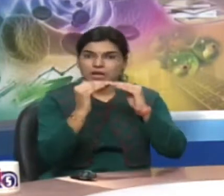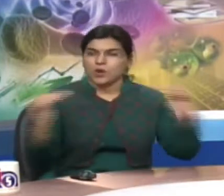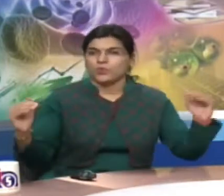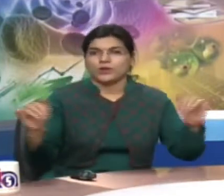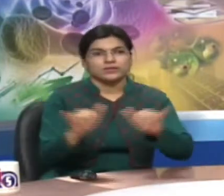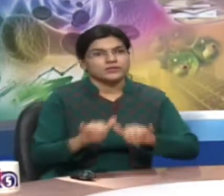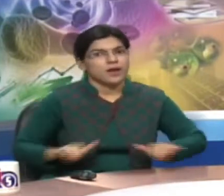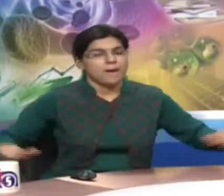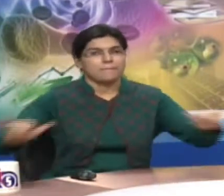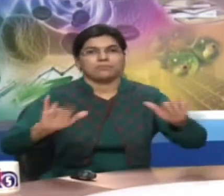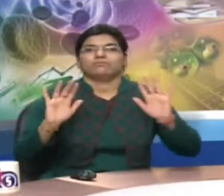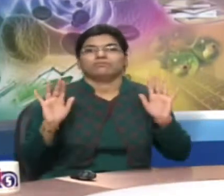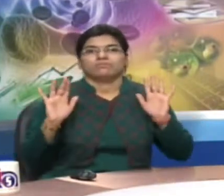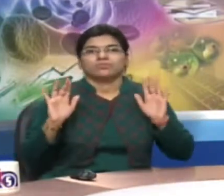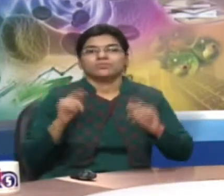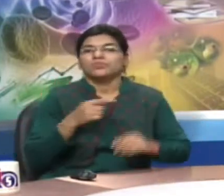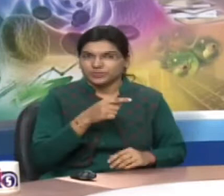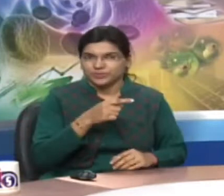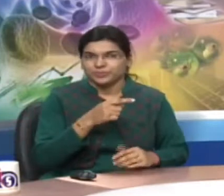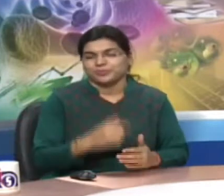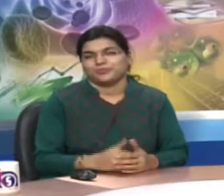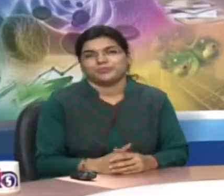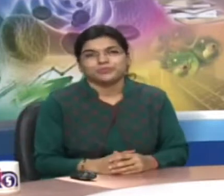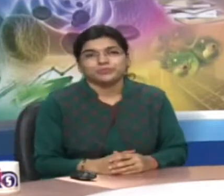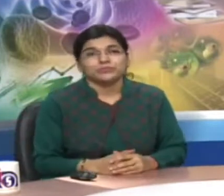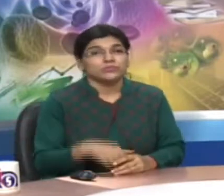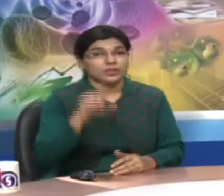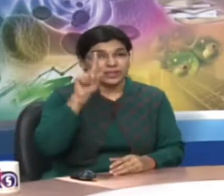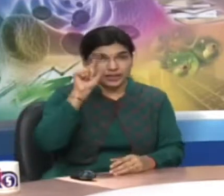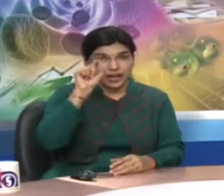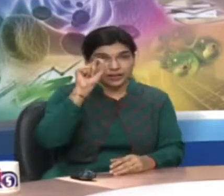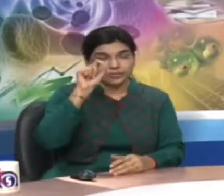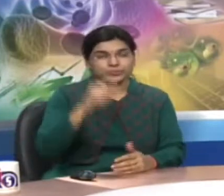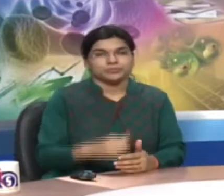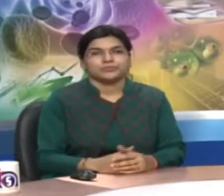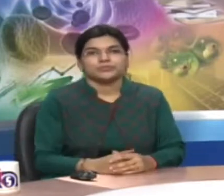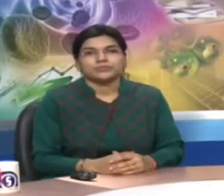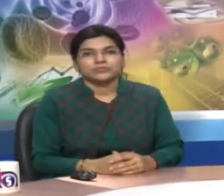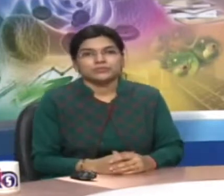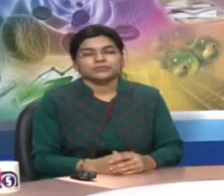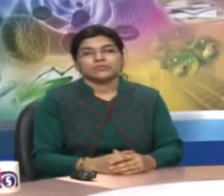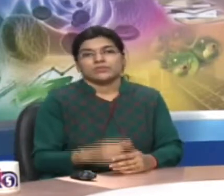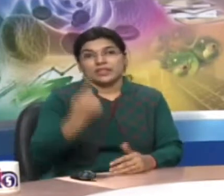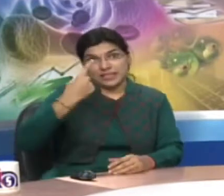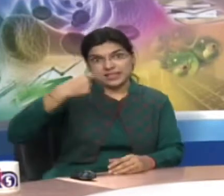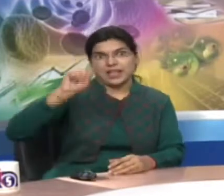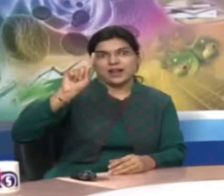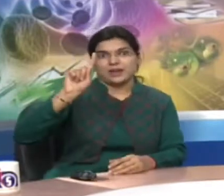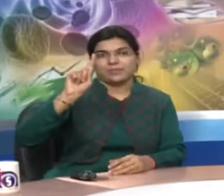Impartial. The opposite is. 10th word is proper.